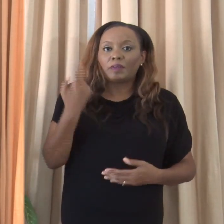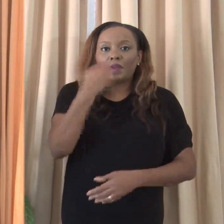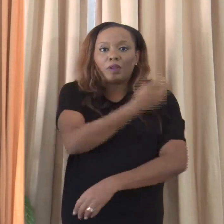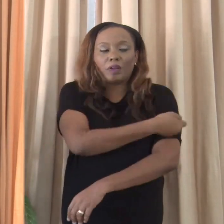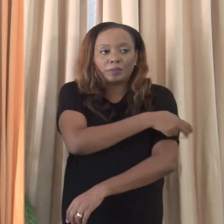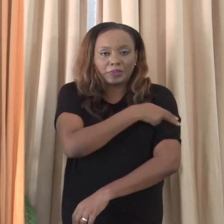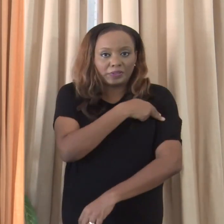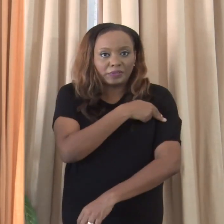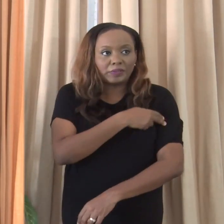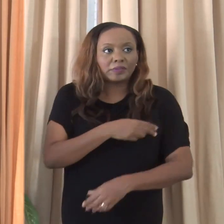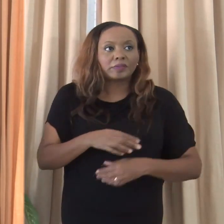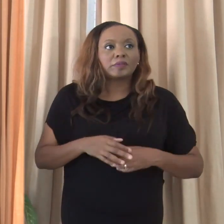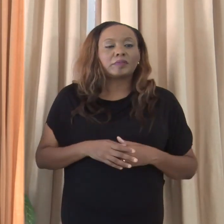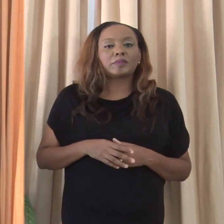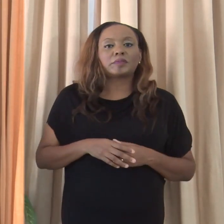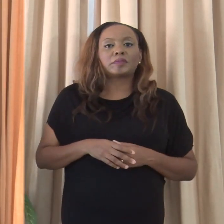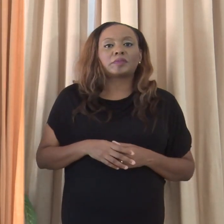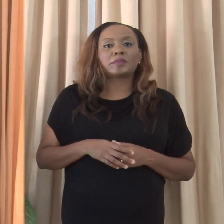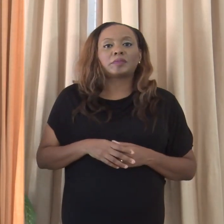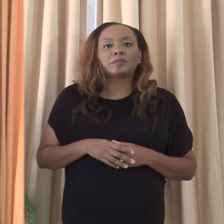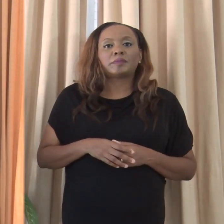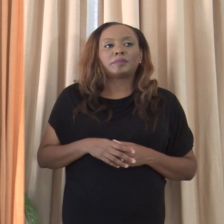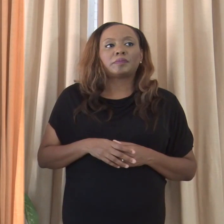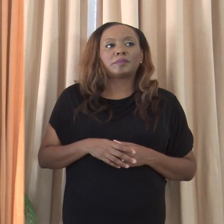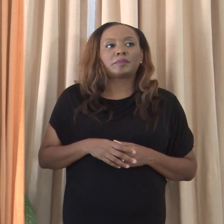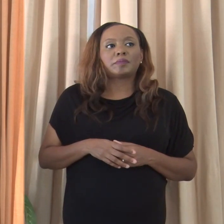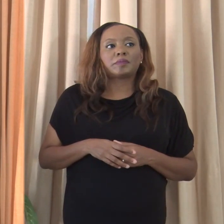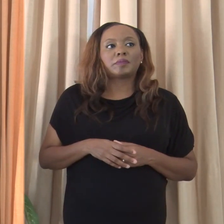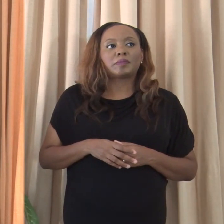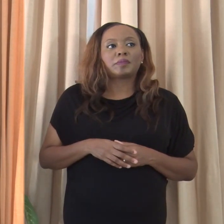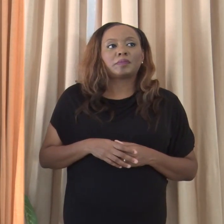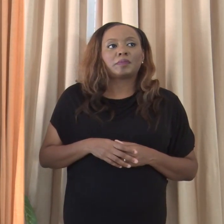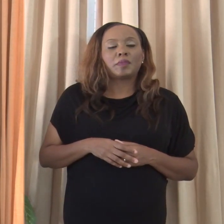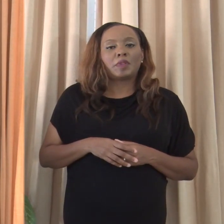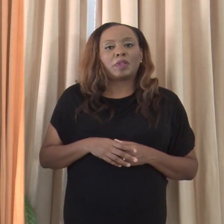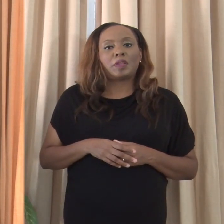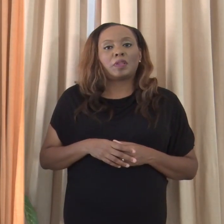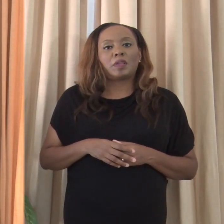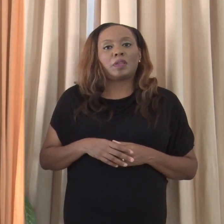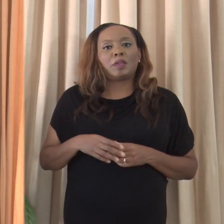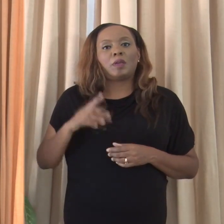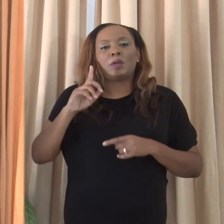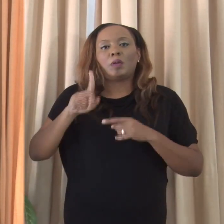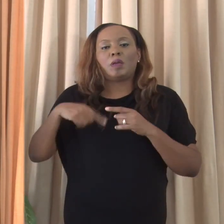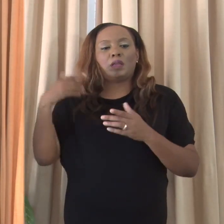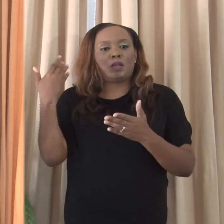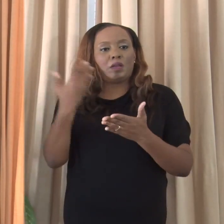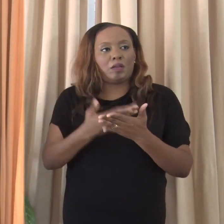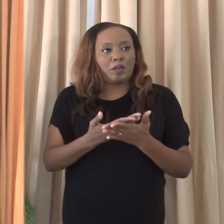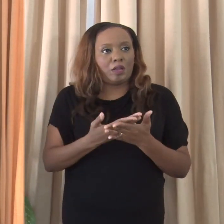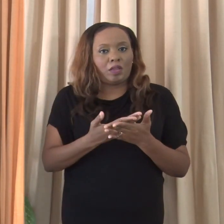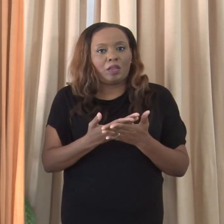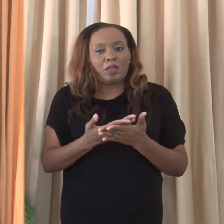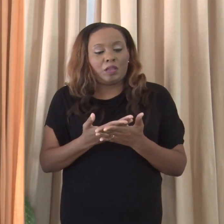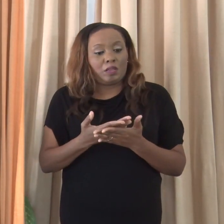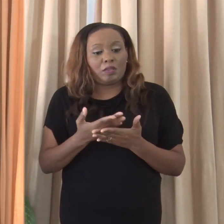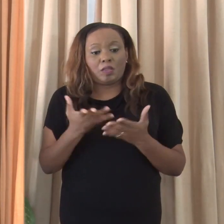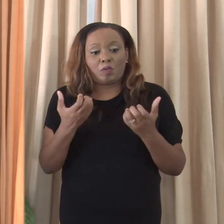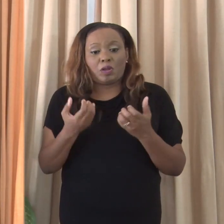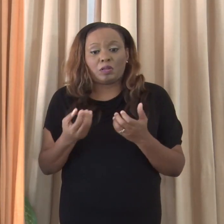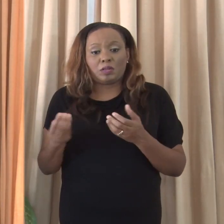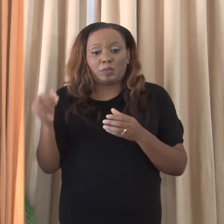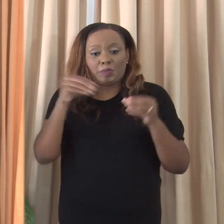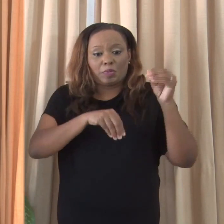those ventilators, we must transport them here. Are we to put them on a boat and let them sail across the Atlantic for 3 to 4